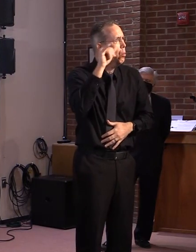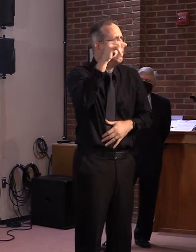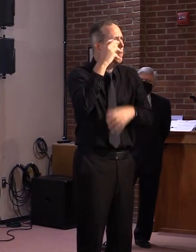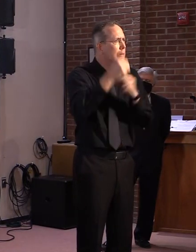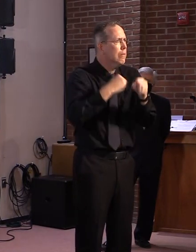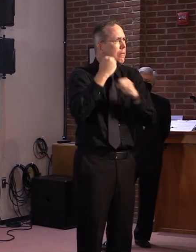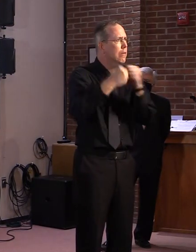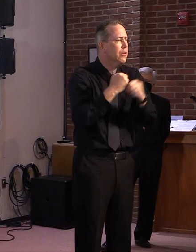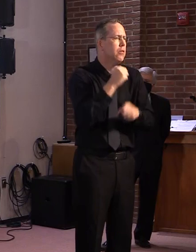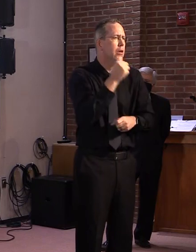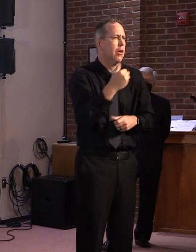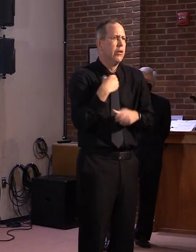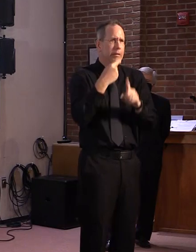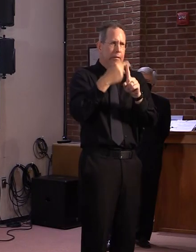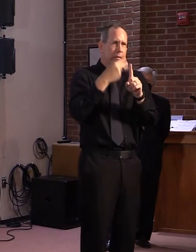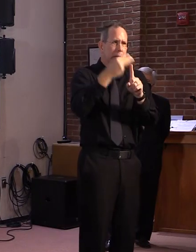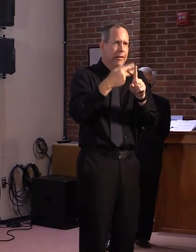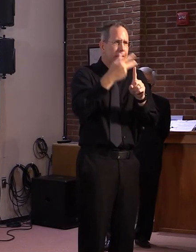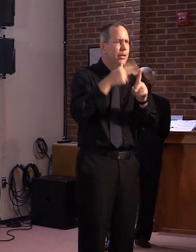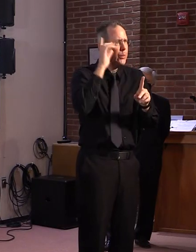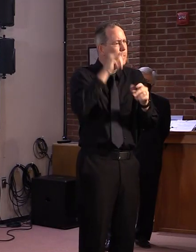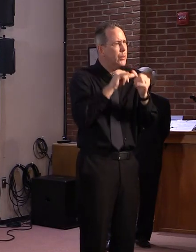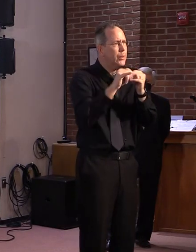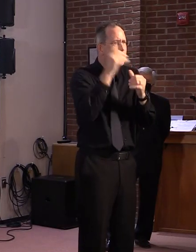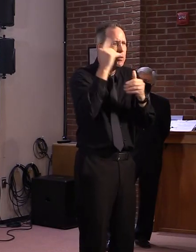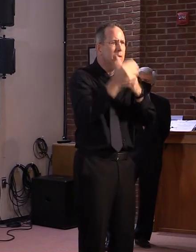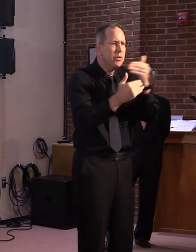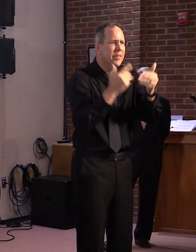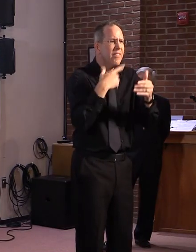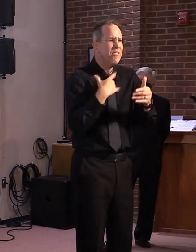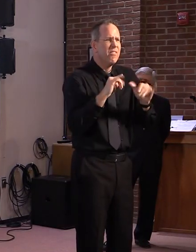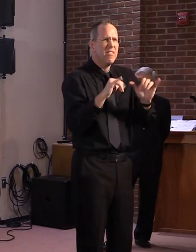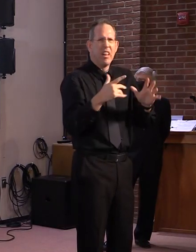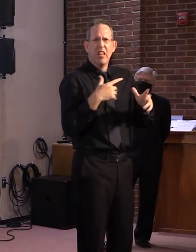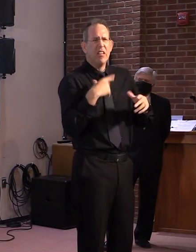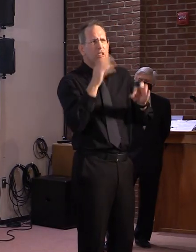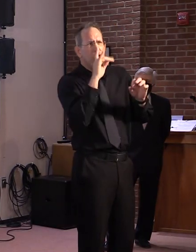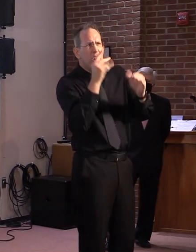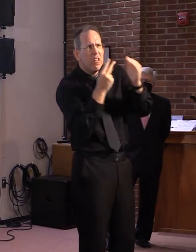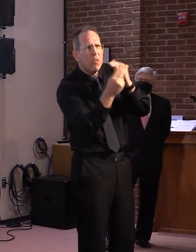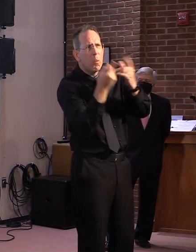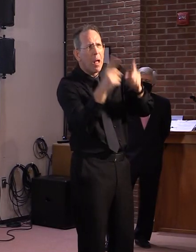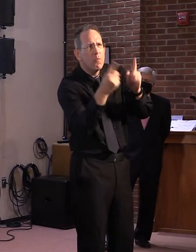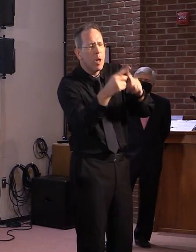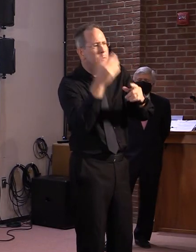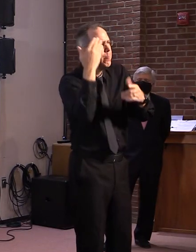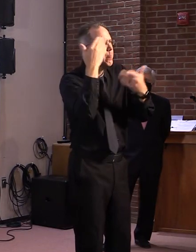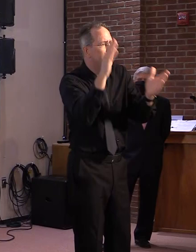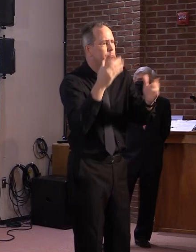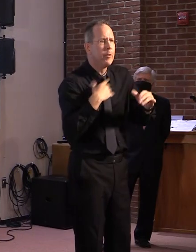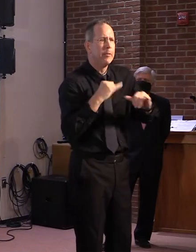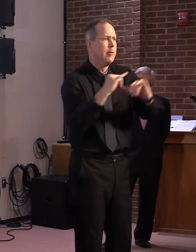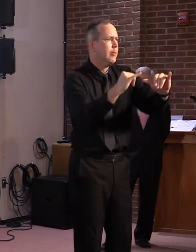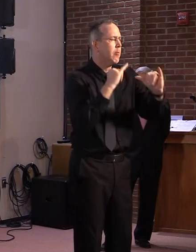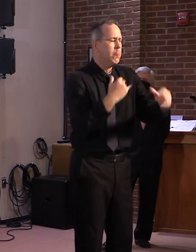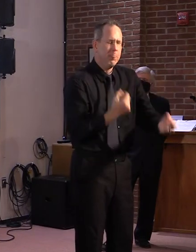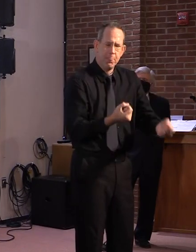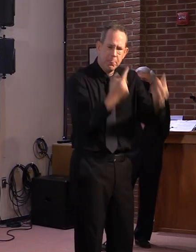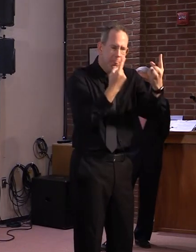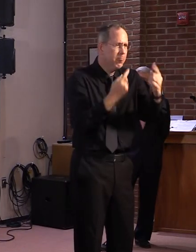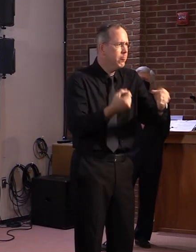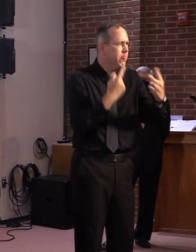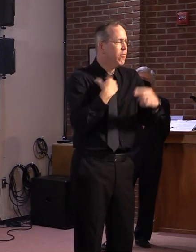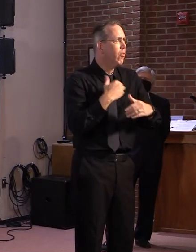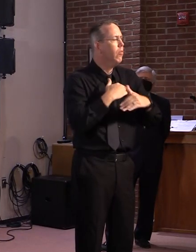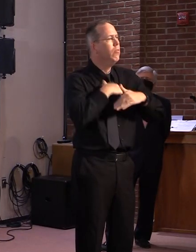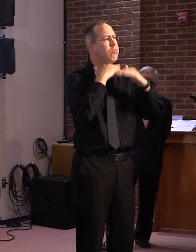remains, and you're tired of it and just want it to be over. I can relate. But if we continue